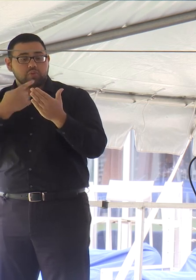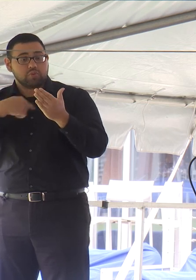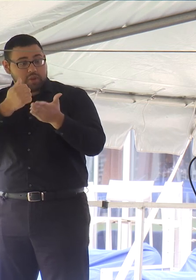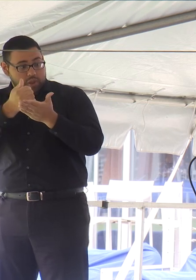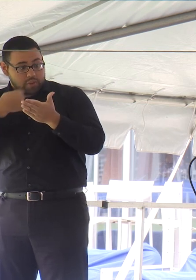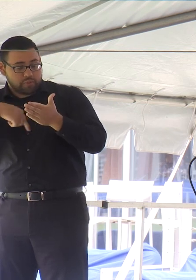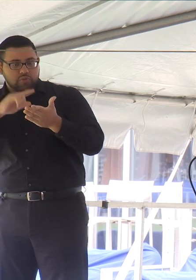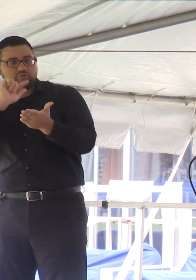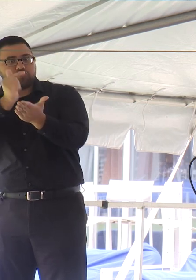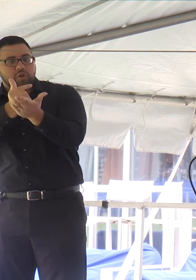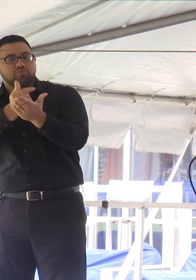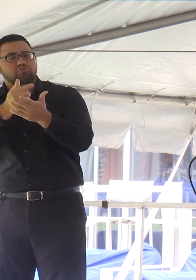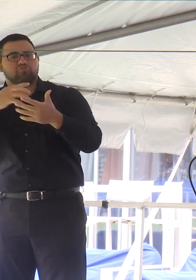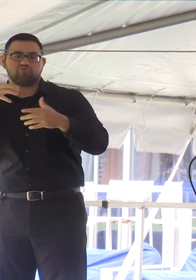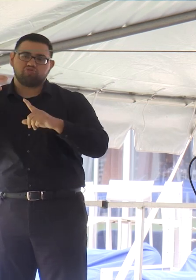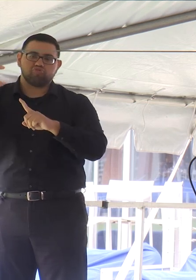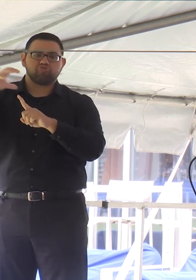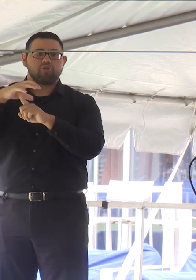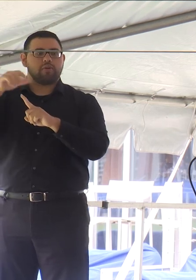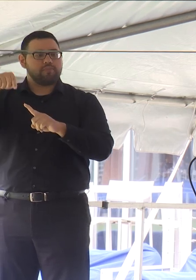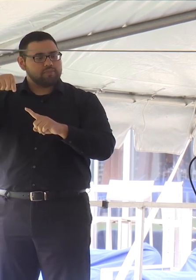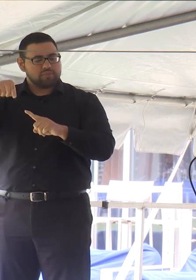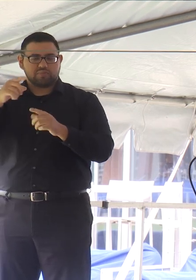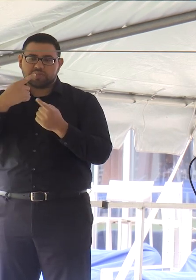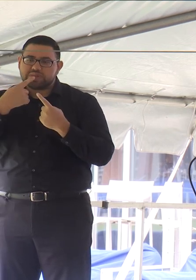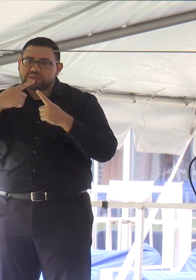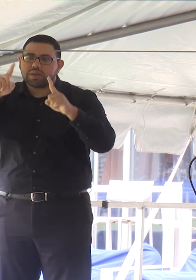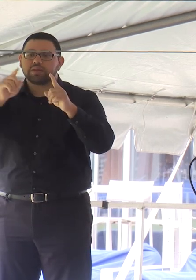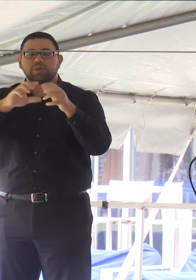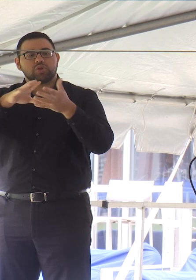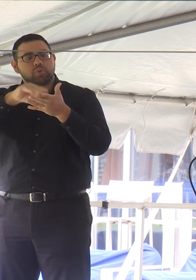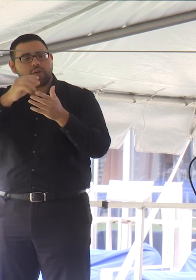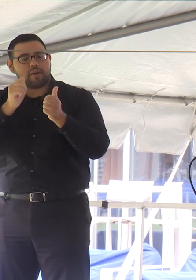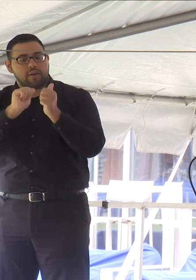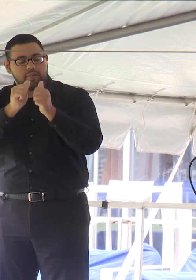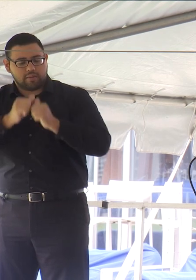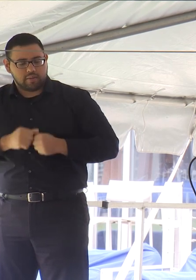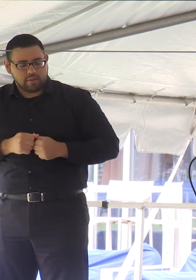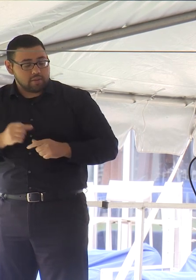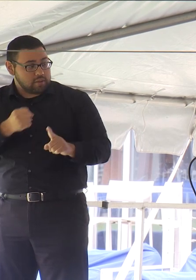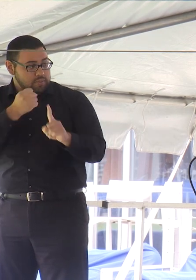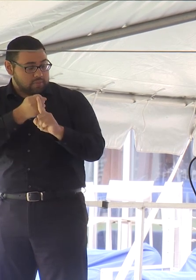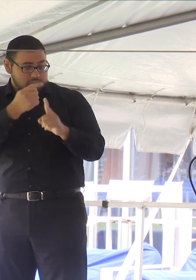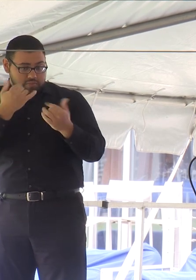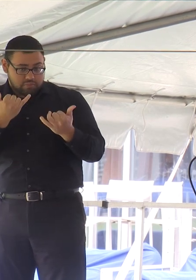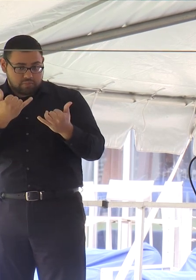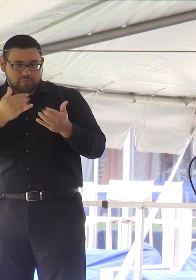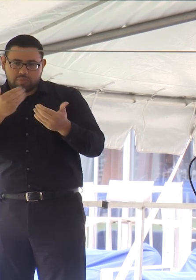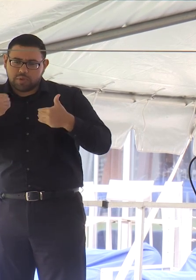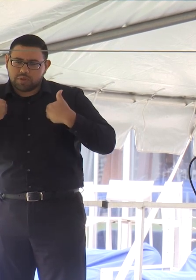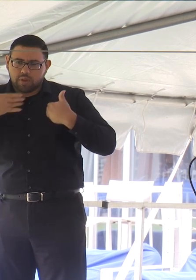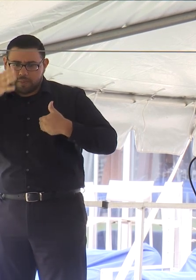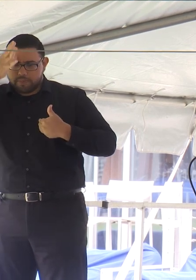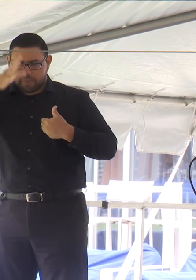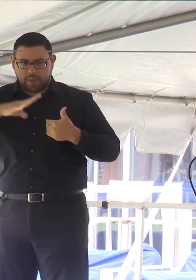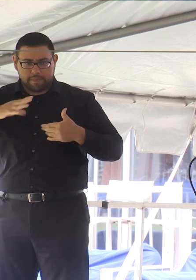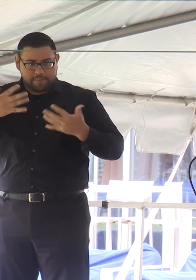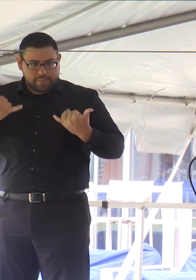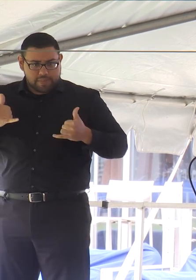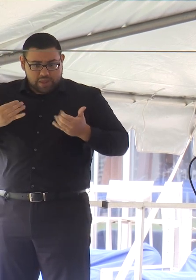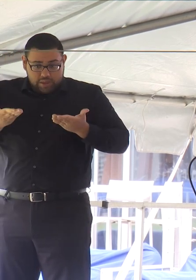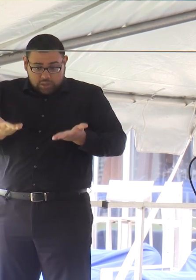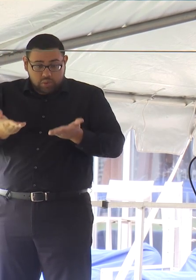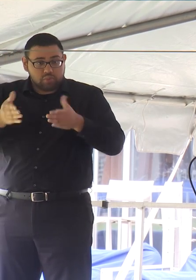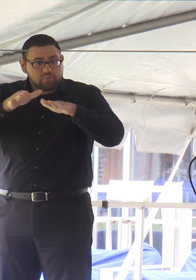help us graduate champions in the success of our student athletes. The impact that you're making on our young men, they're going to play right here on this